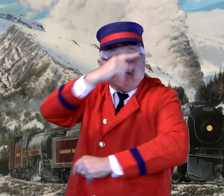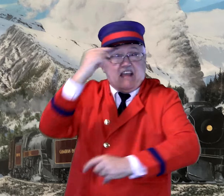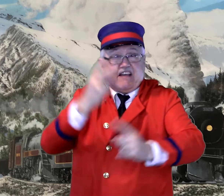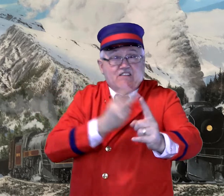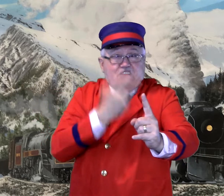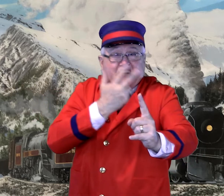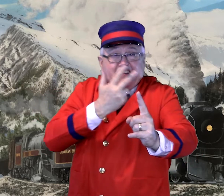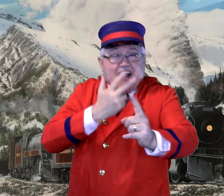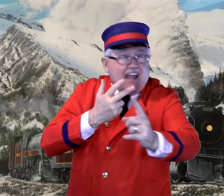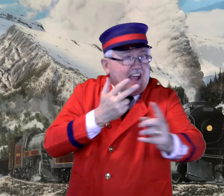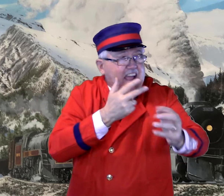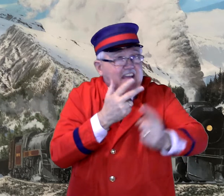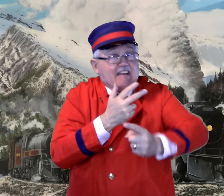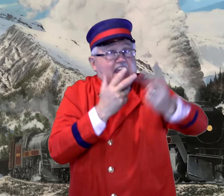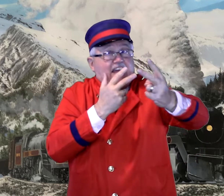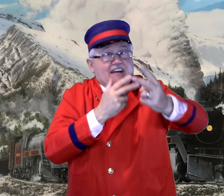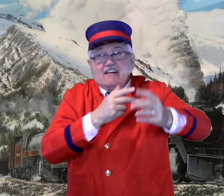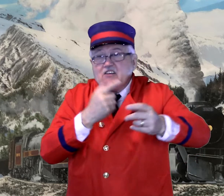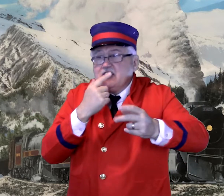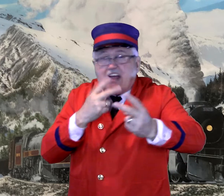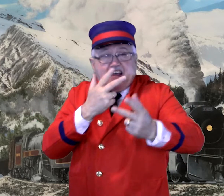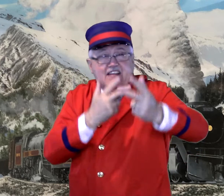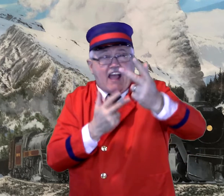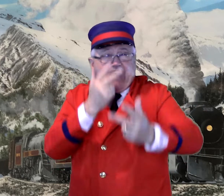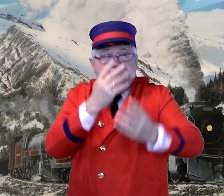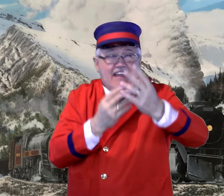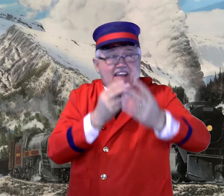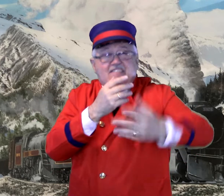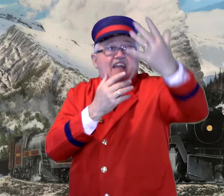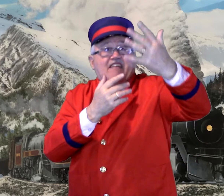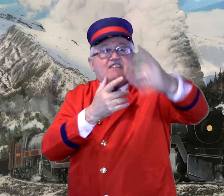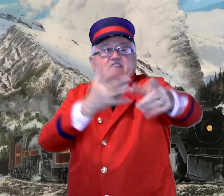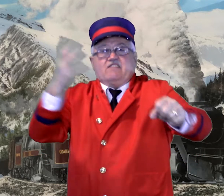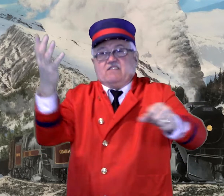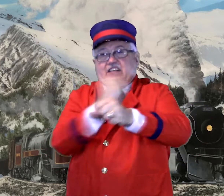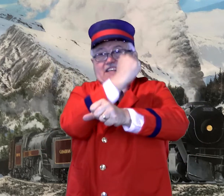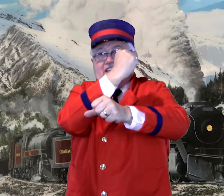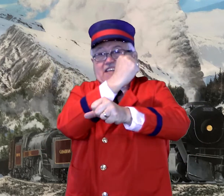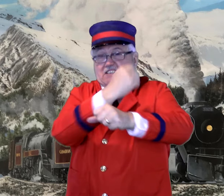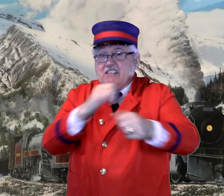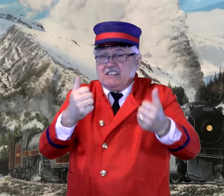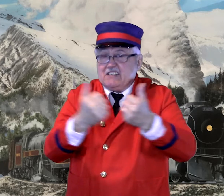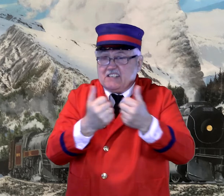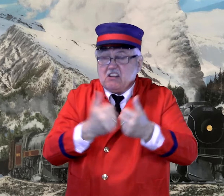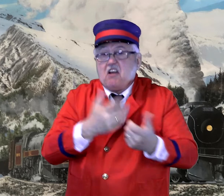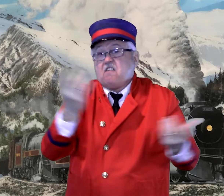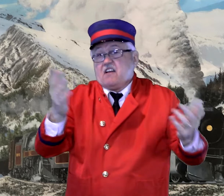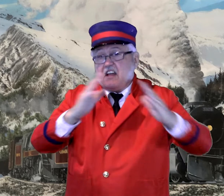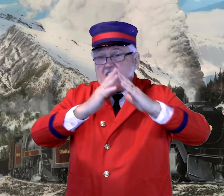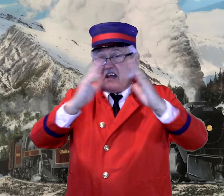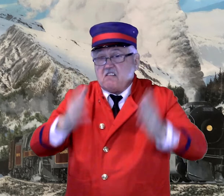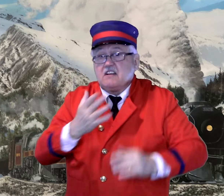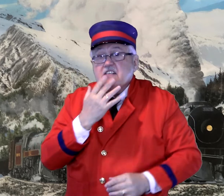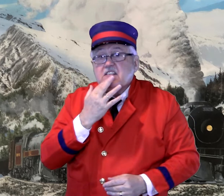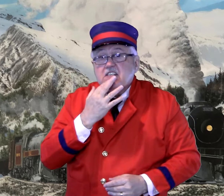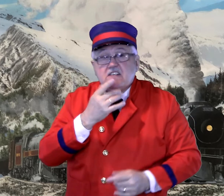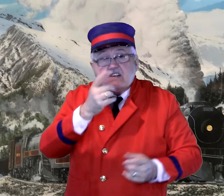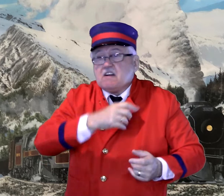see of their chosen color. Somebody might get up into a great lead, but eventually somebody would be declared the winner. They might have had, say,